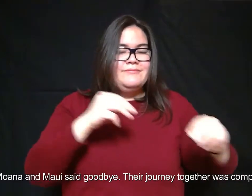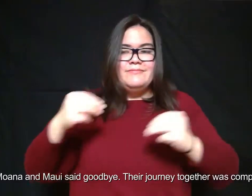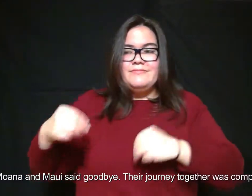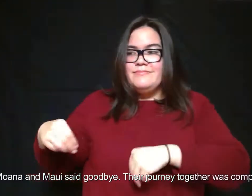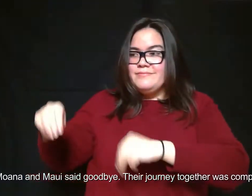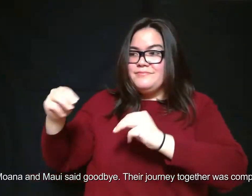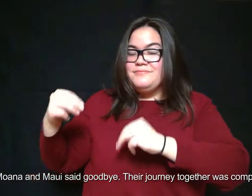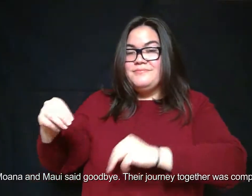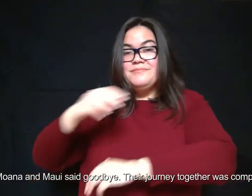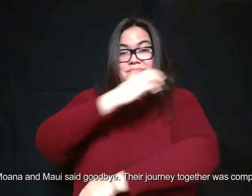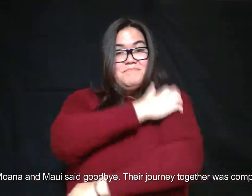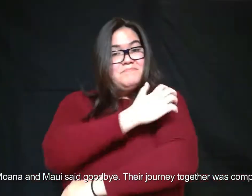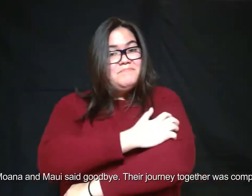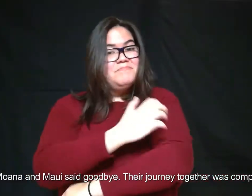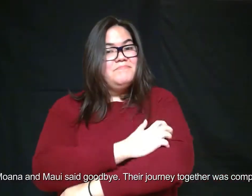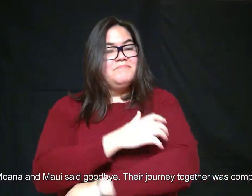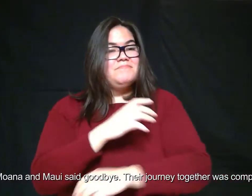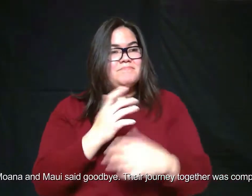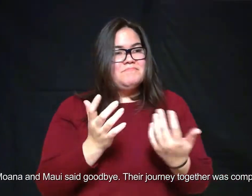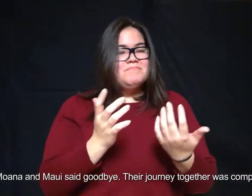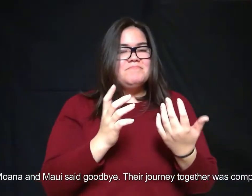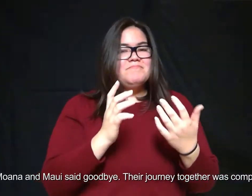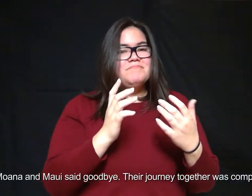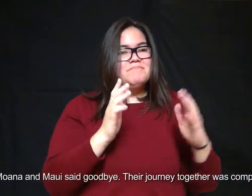Their journey together was complete.